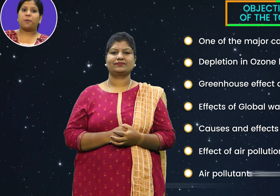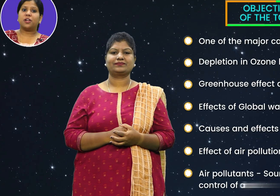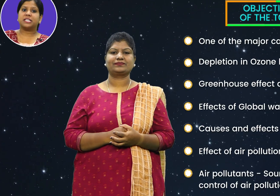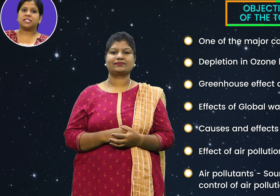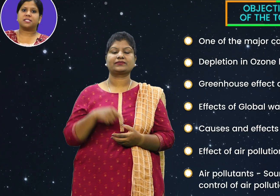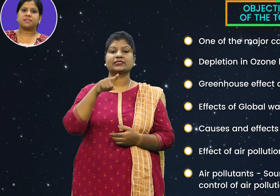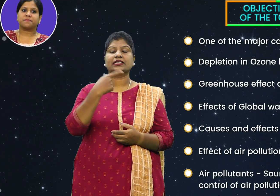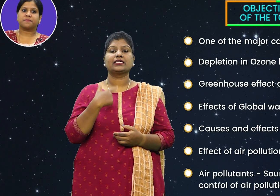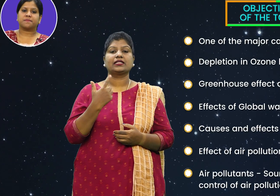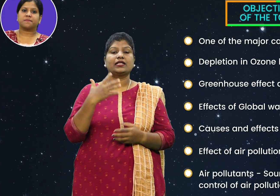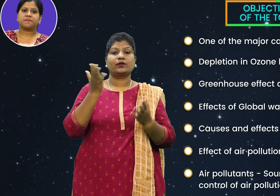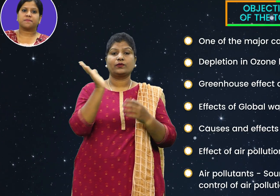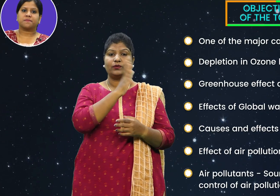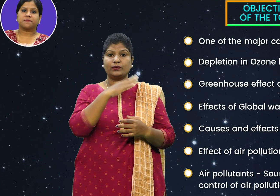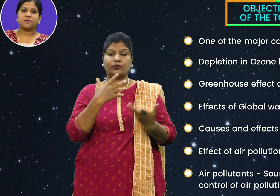Air pollutants,